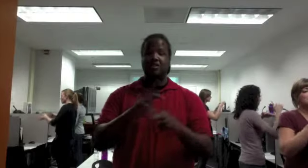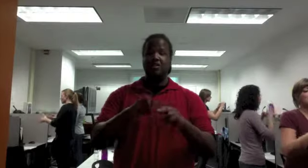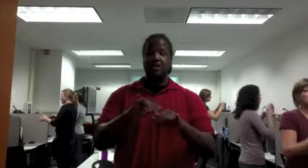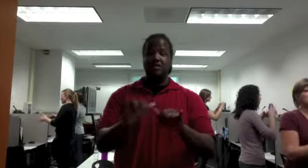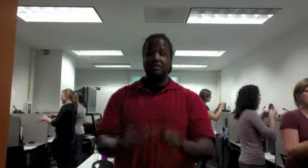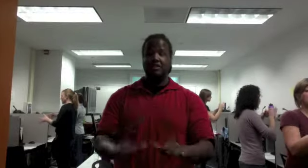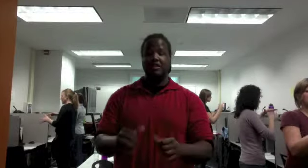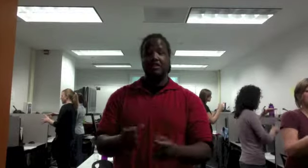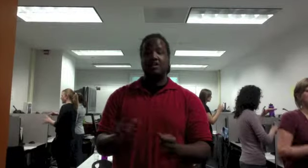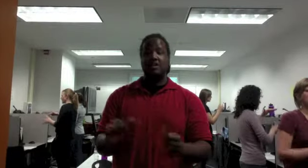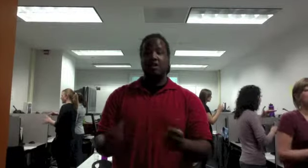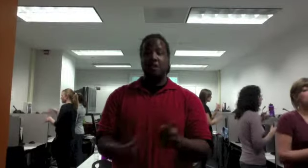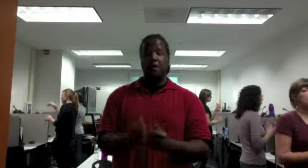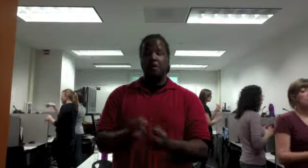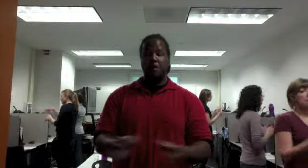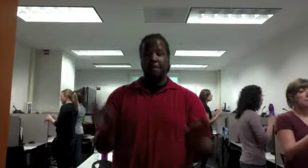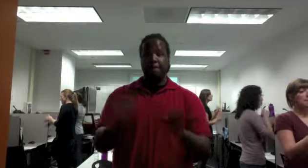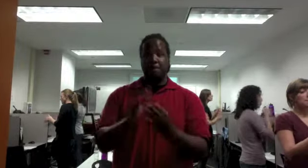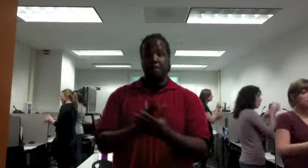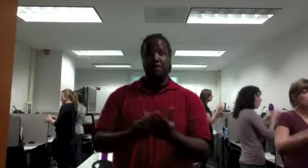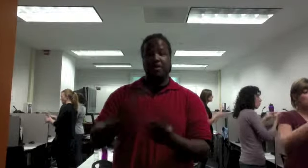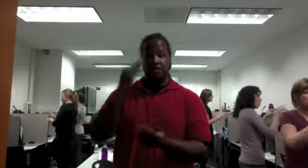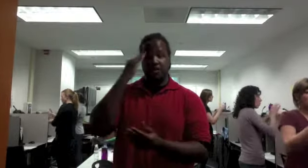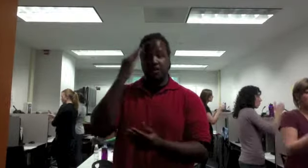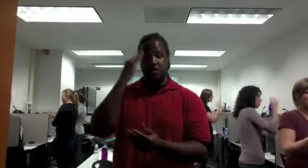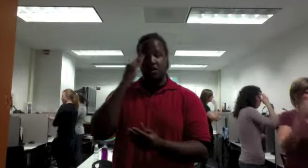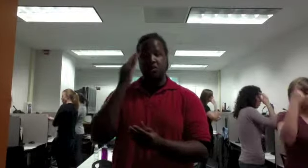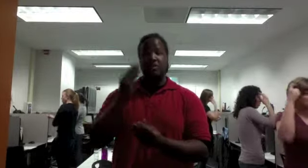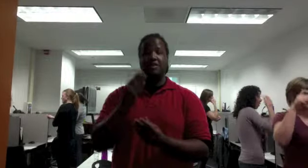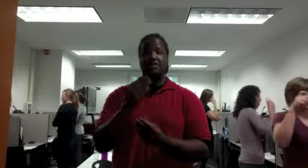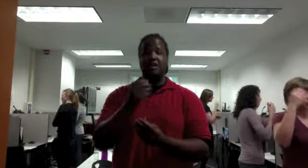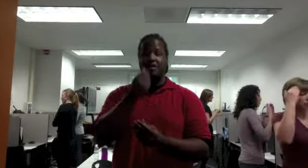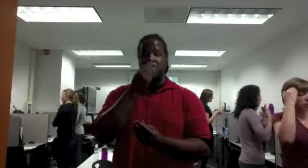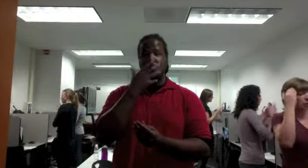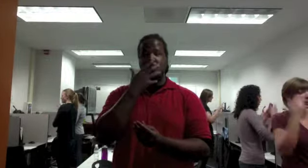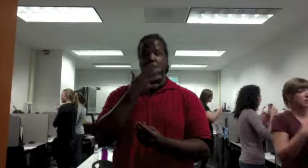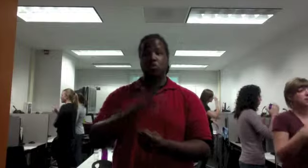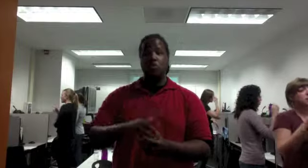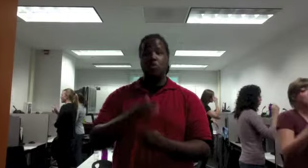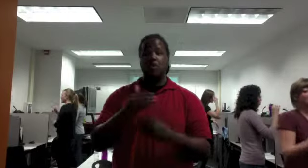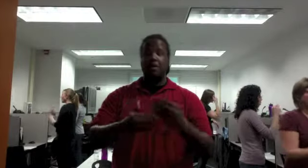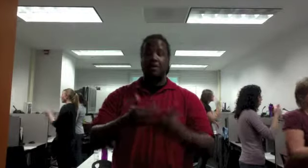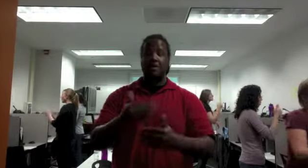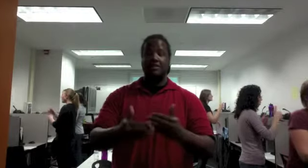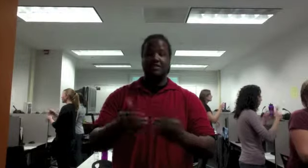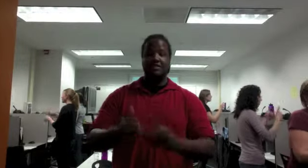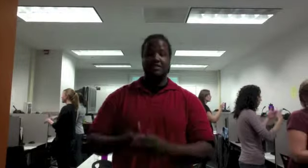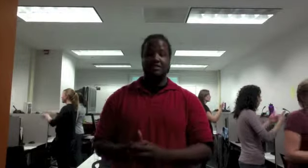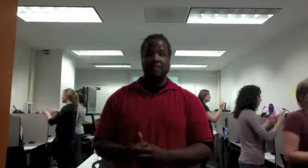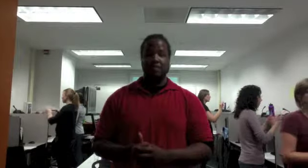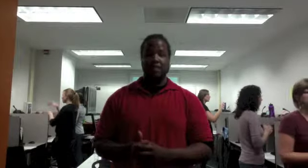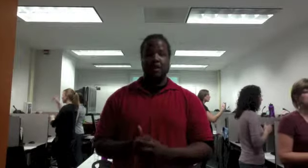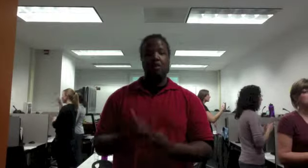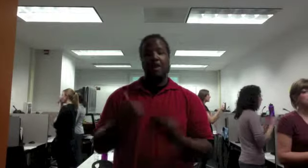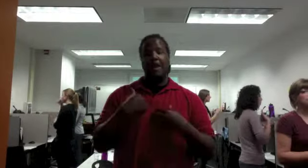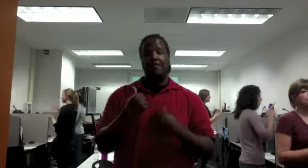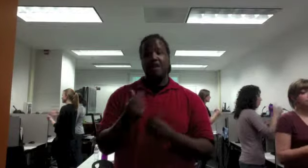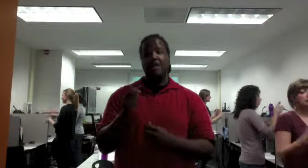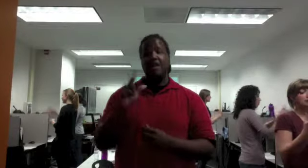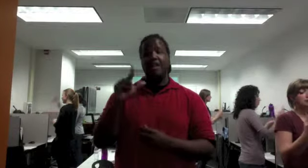the most important thing you need to know about evaporation is it's a cooling process. And we're going to do a little mini lab over